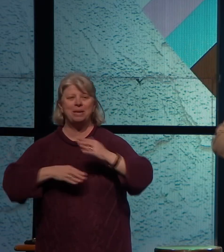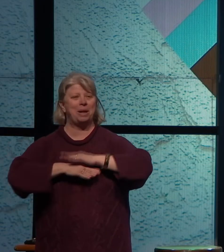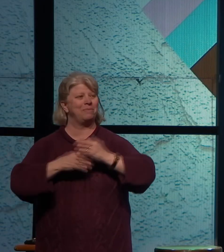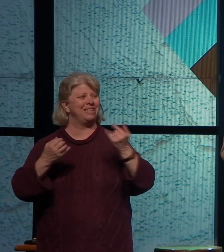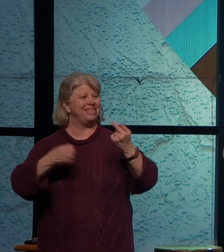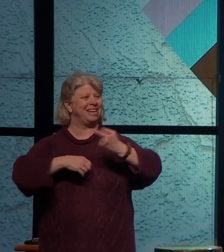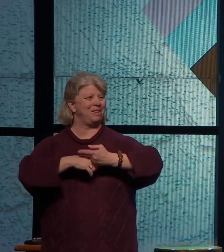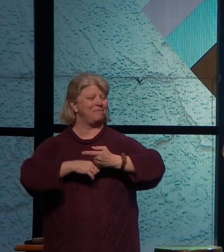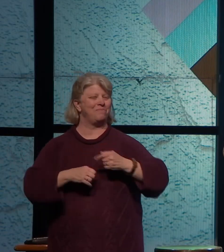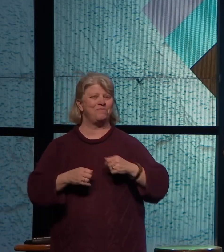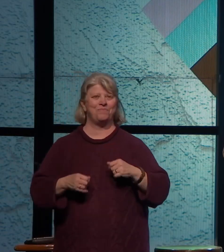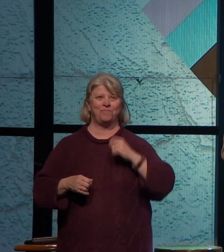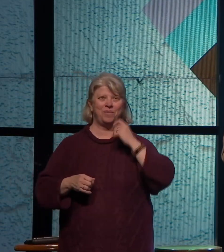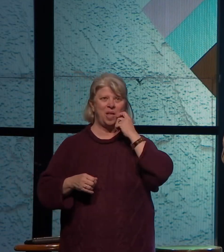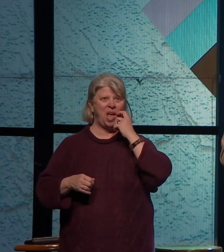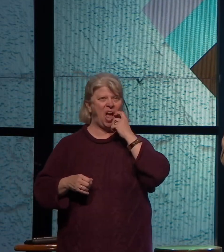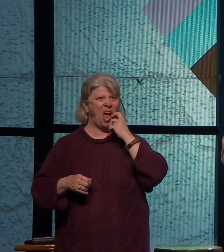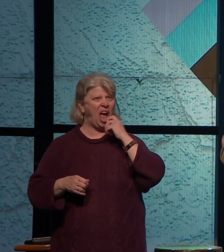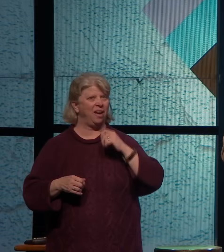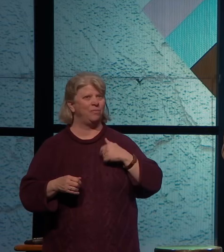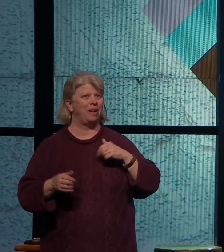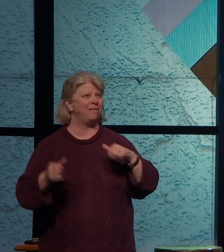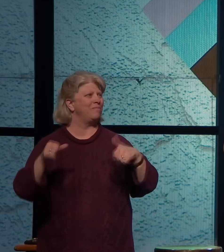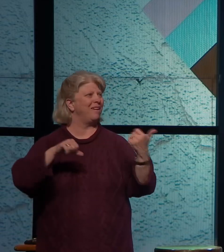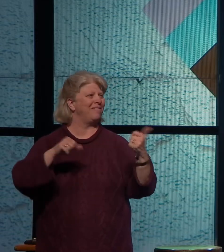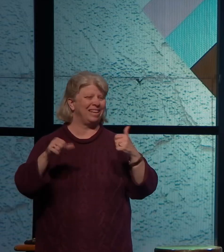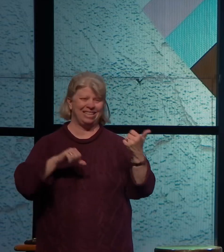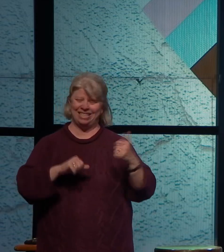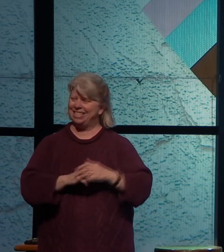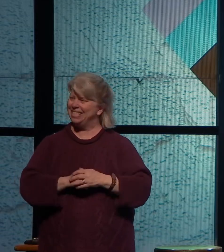today. And we have baptisms.